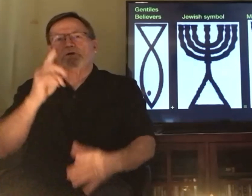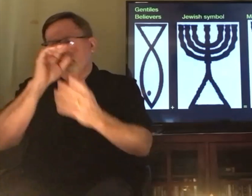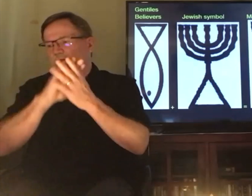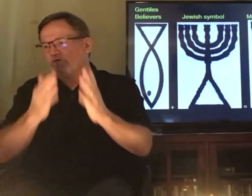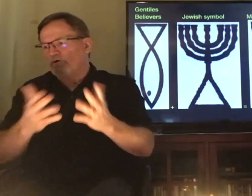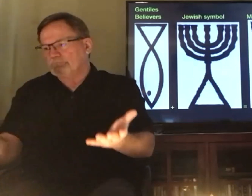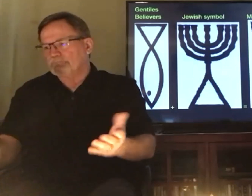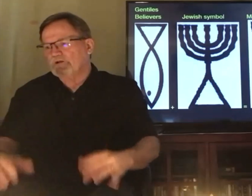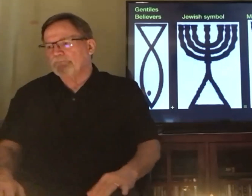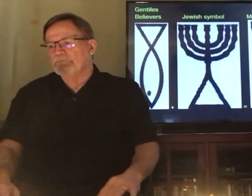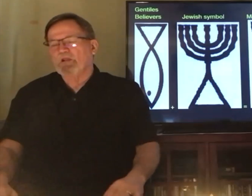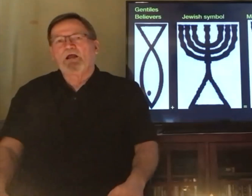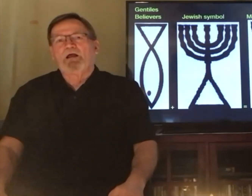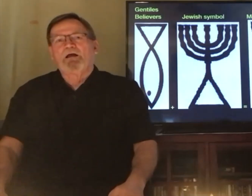we need. Hallelujah, hallelujah.